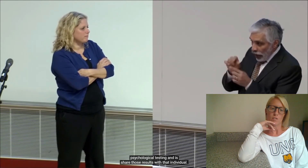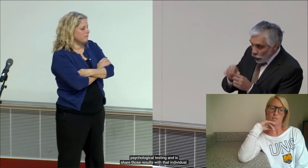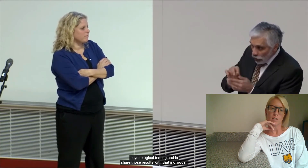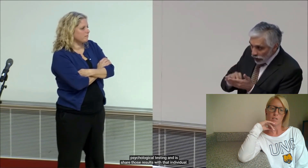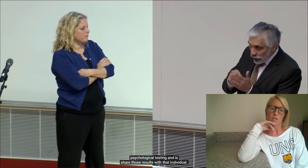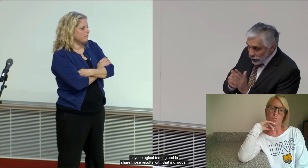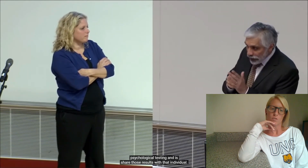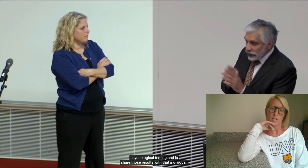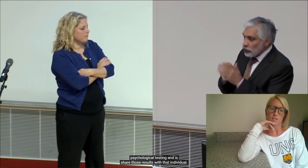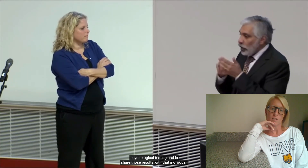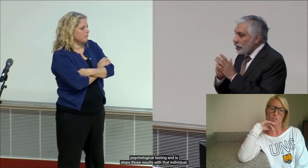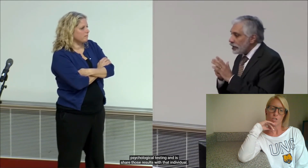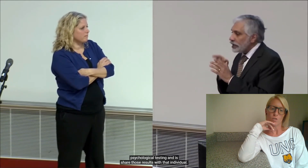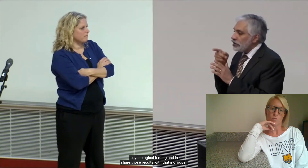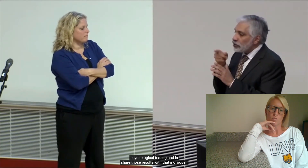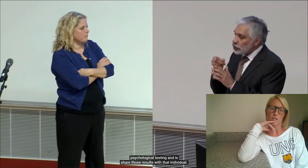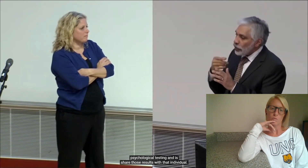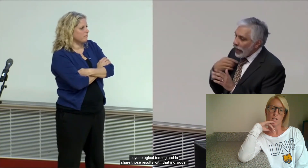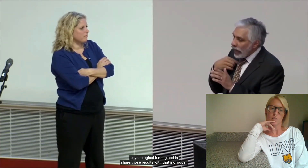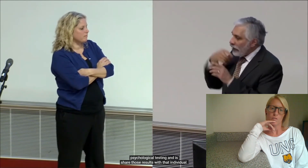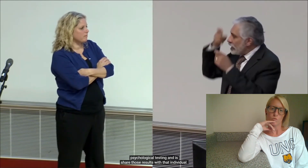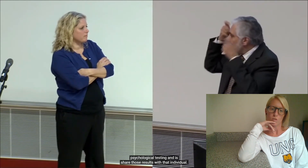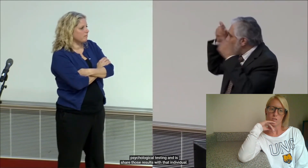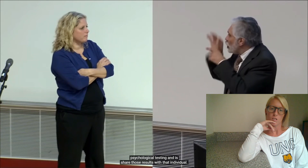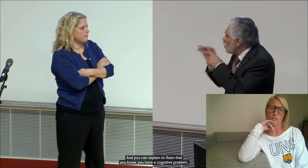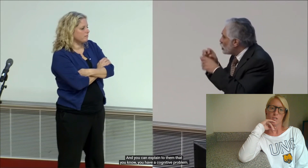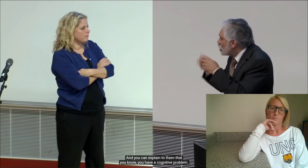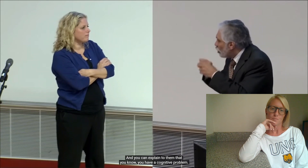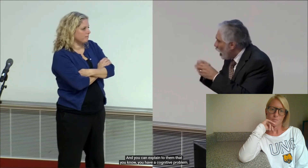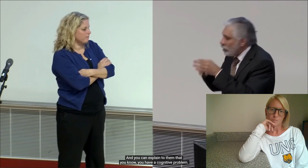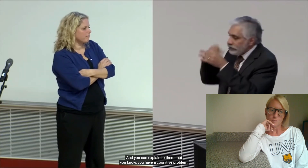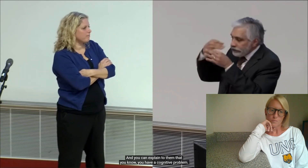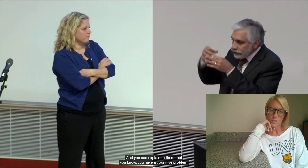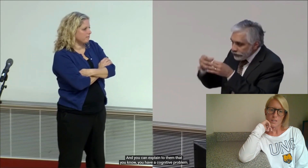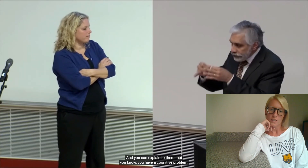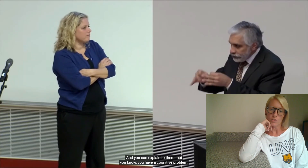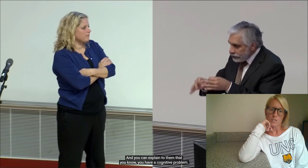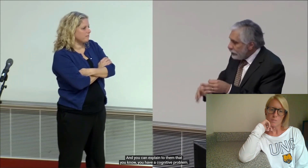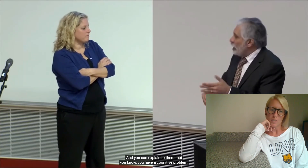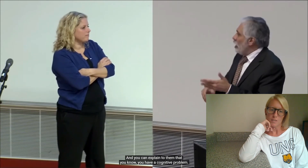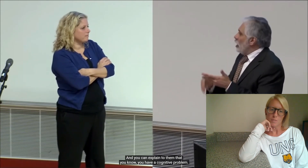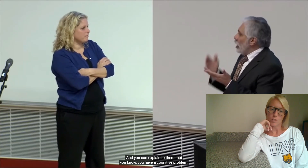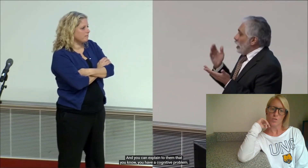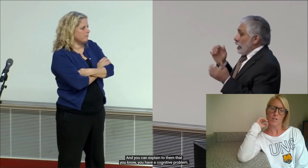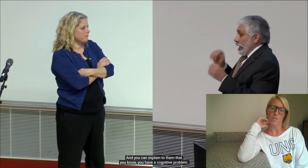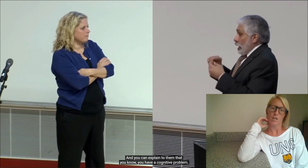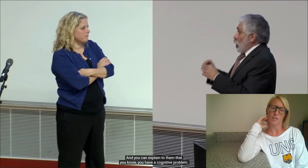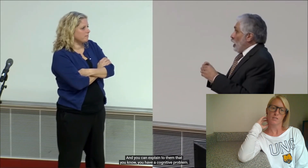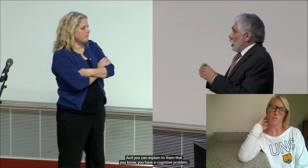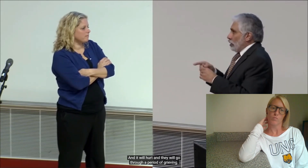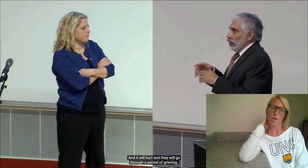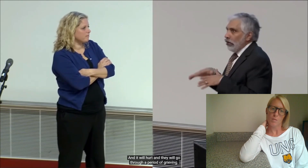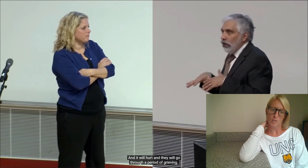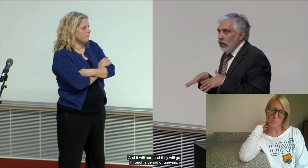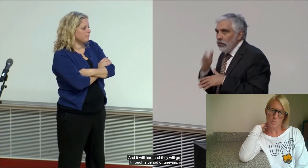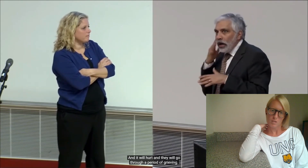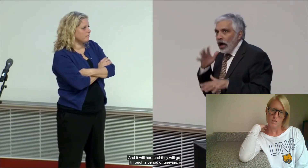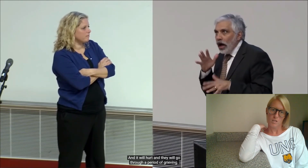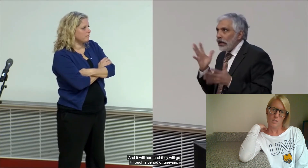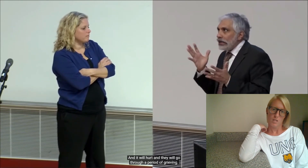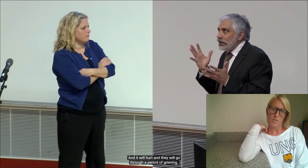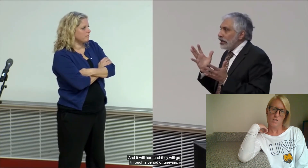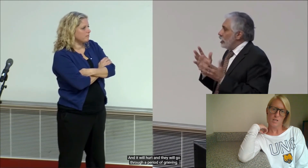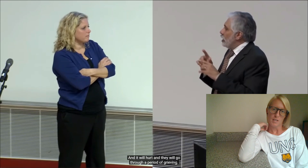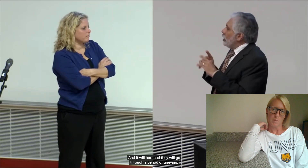those you results start with psychological that testing and individual. share those results with that individual. And you can explain to them that, And you you have can a explain to them cognitive that you know they have a problem cognitive and problem.